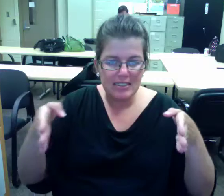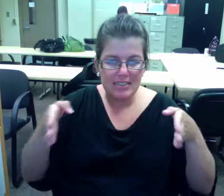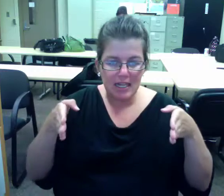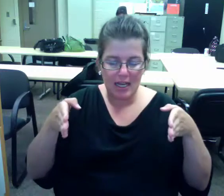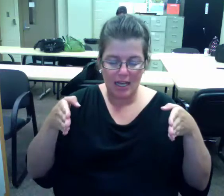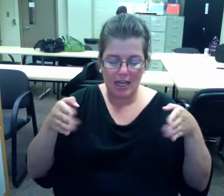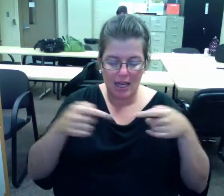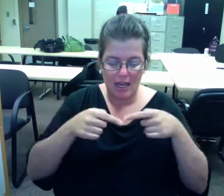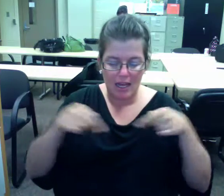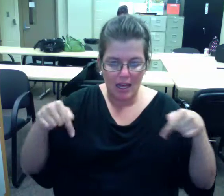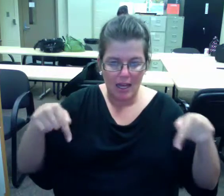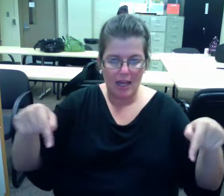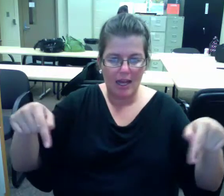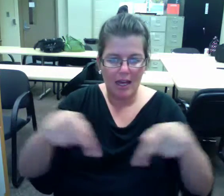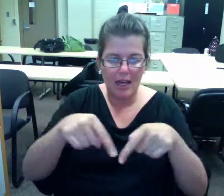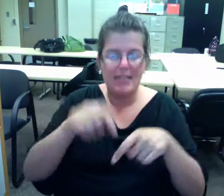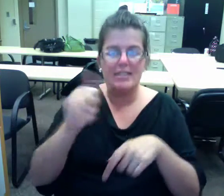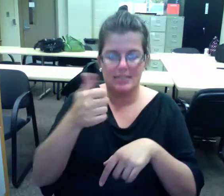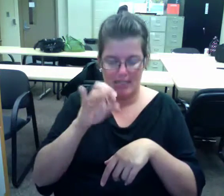100 square feet.